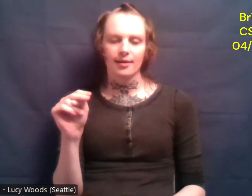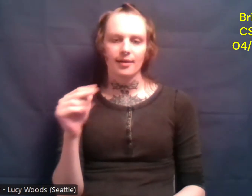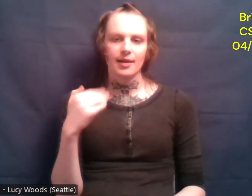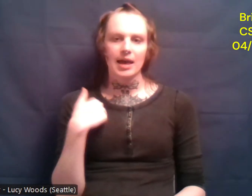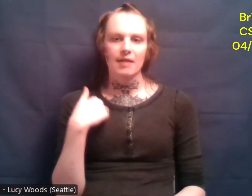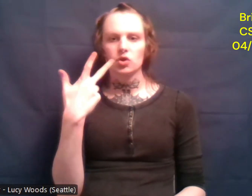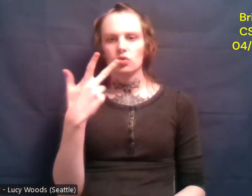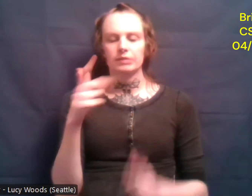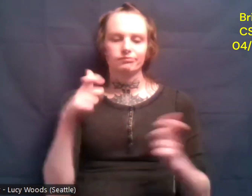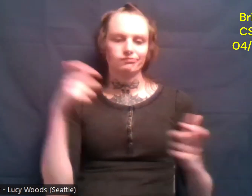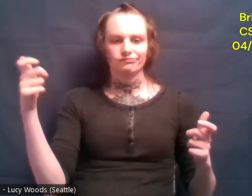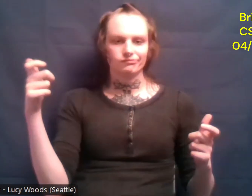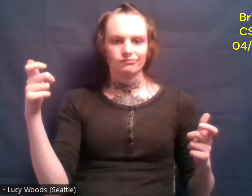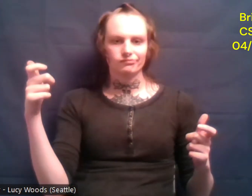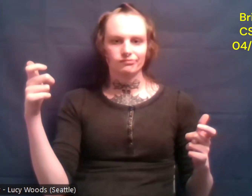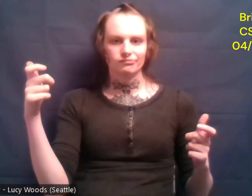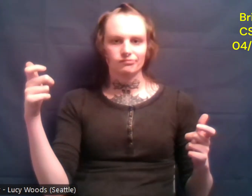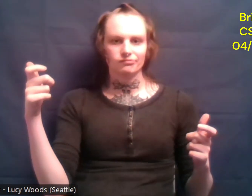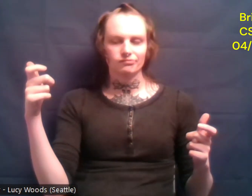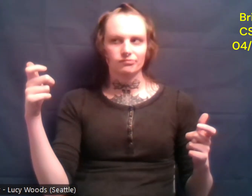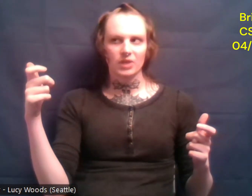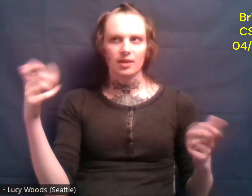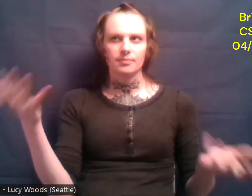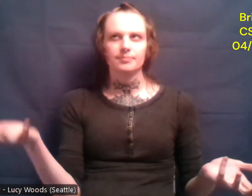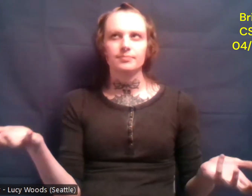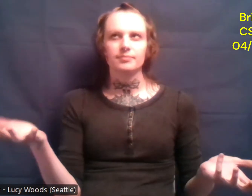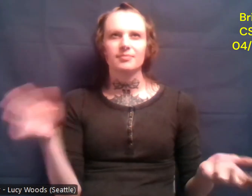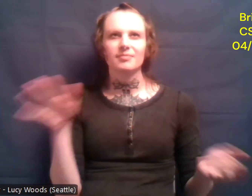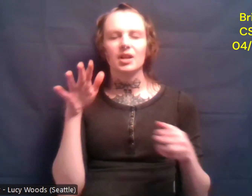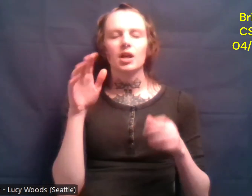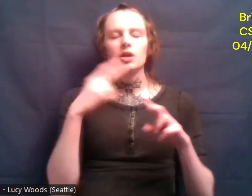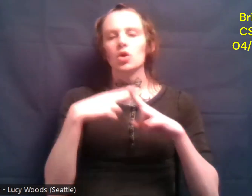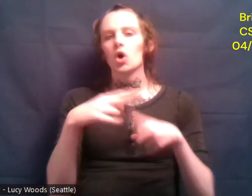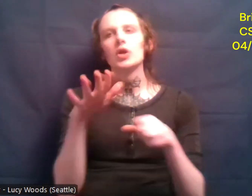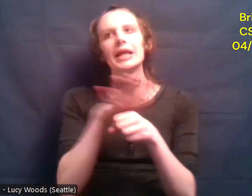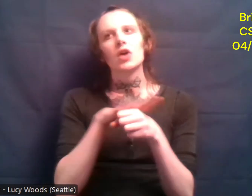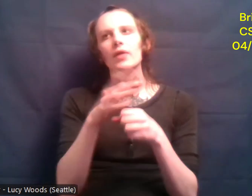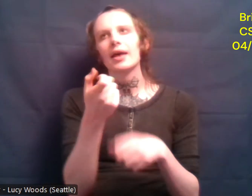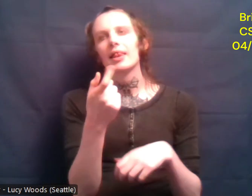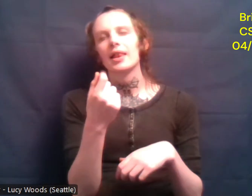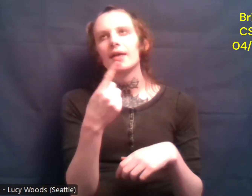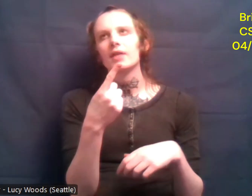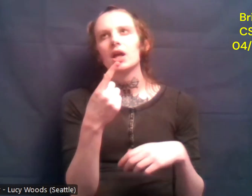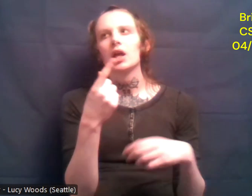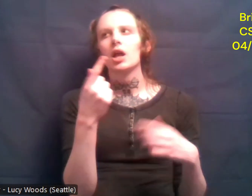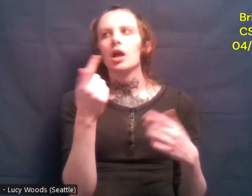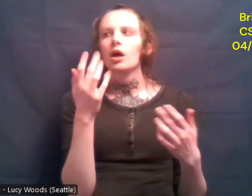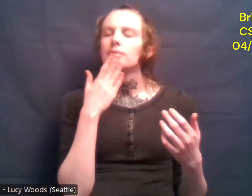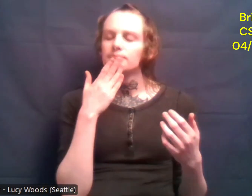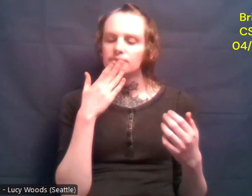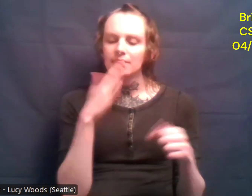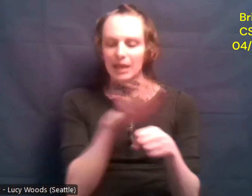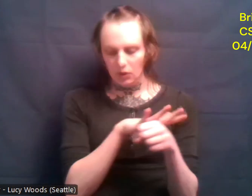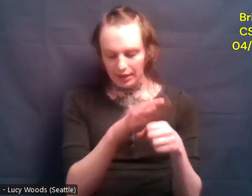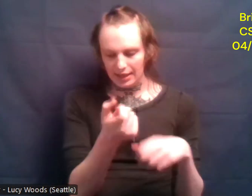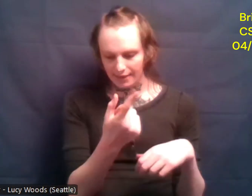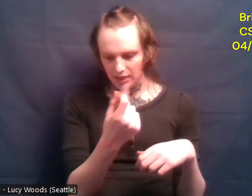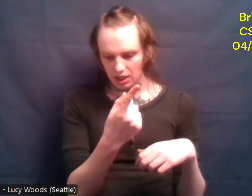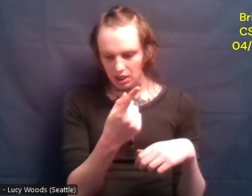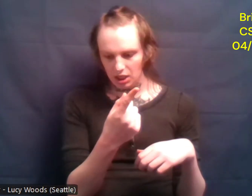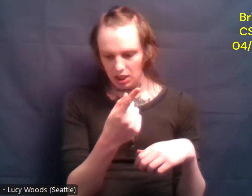Connecticut's service. Oh God, I'm gonna butcher it. Area 11 is like